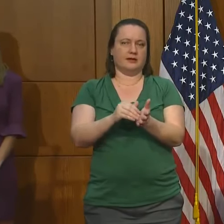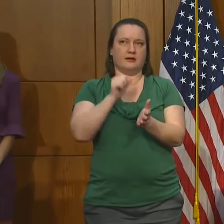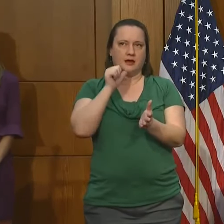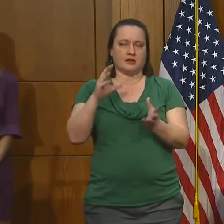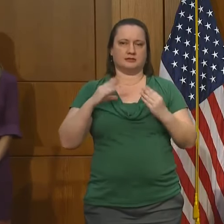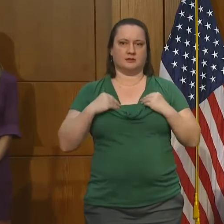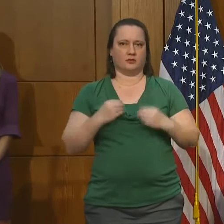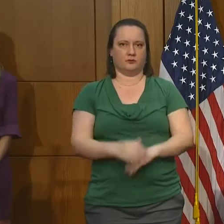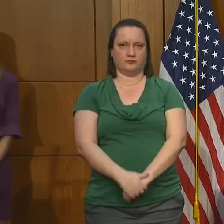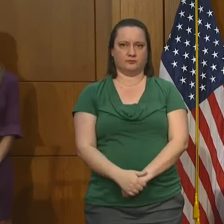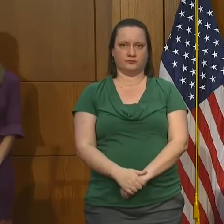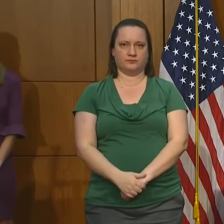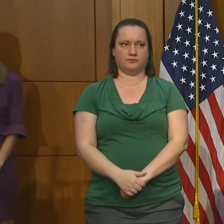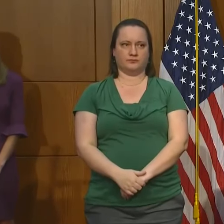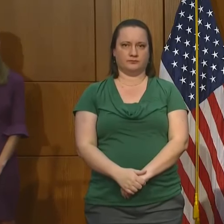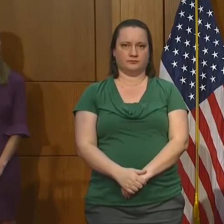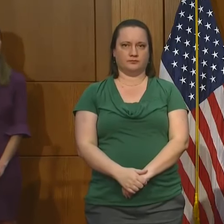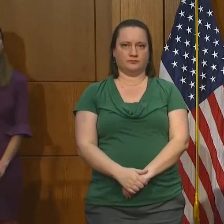unacceptable.